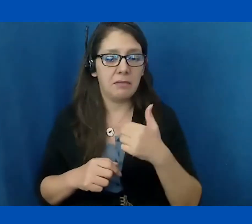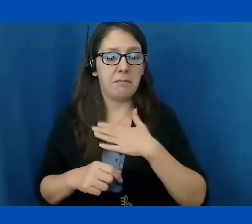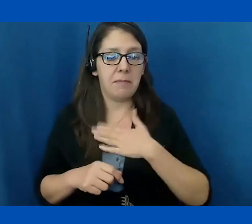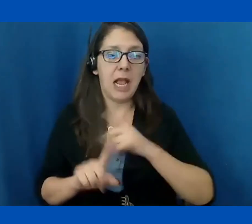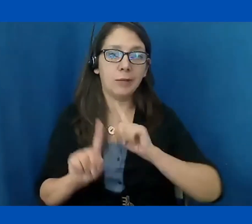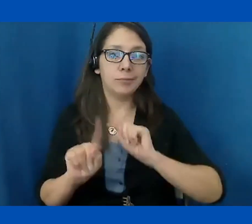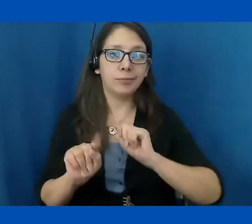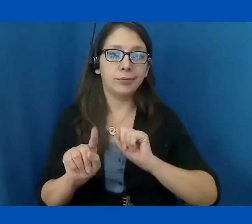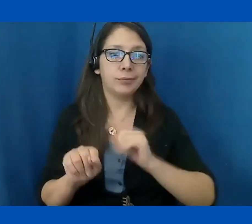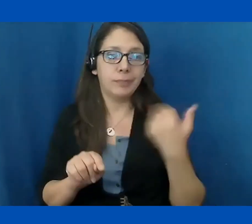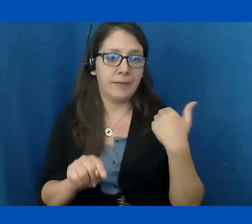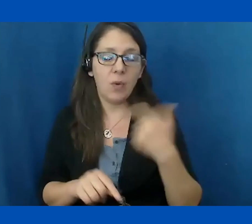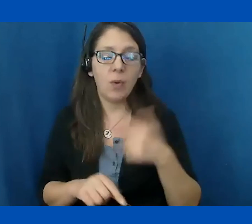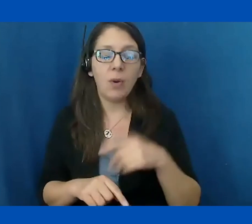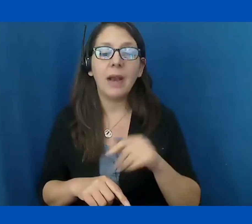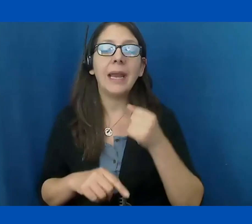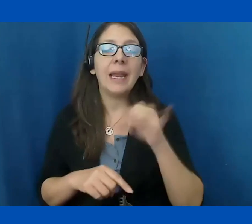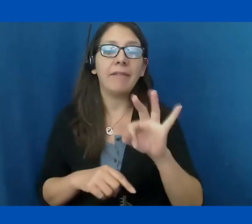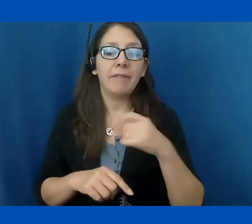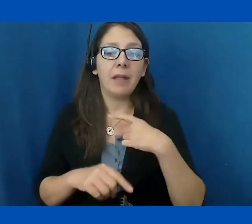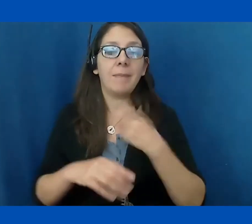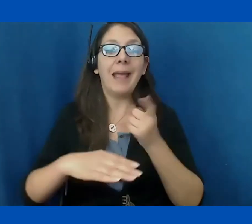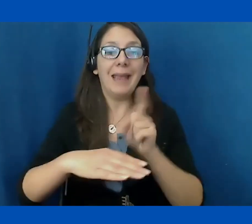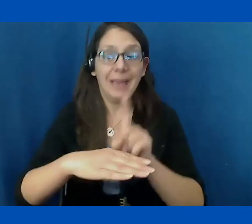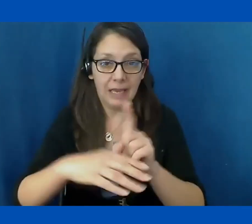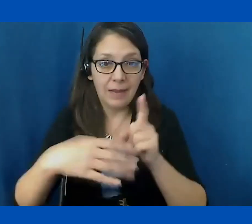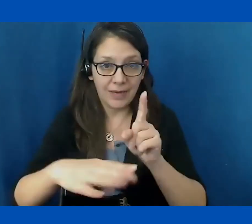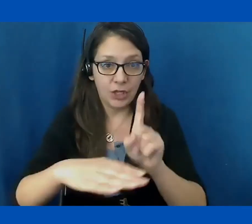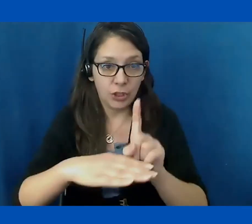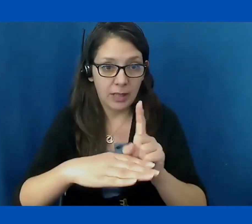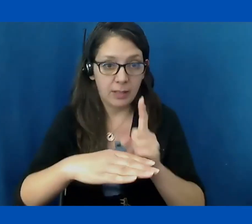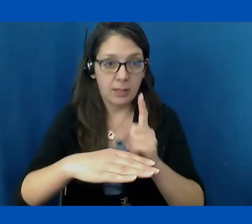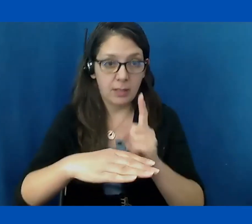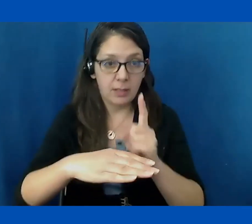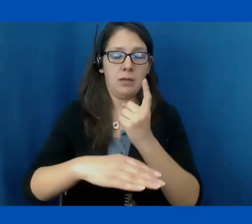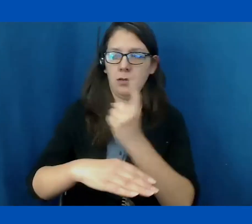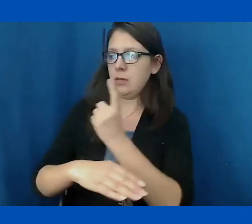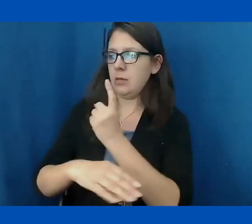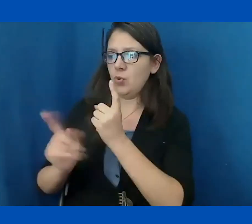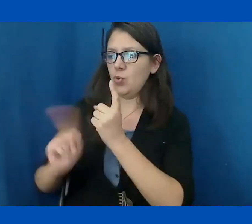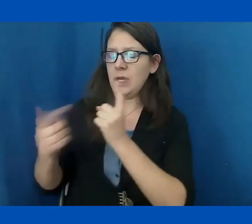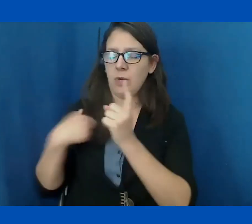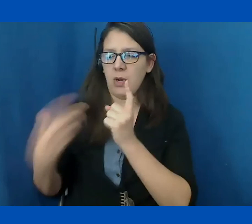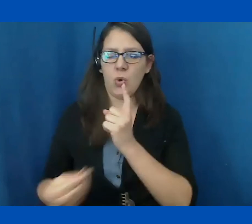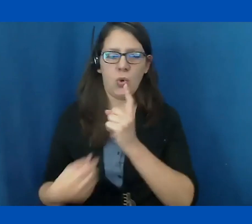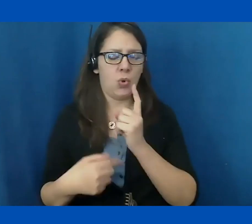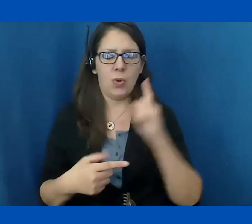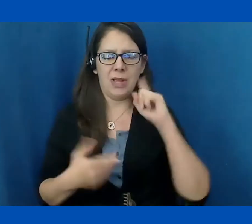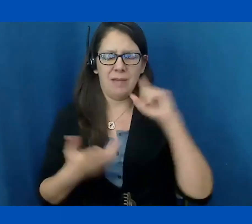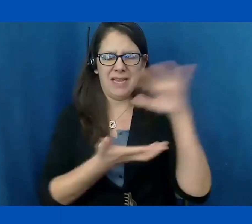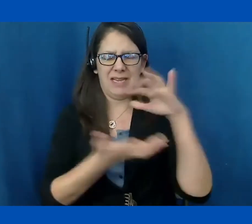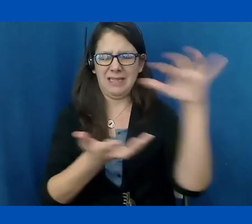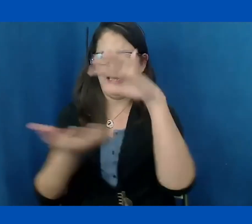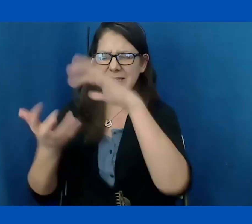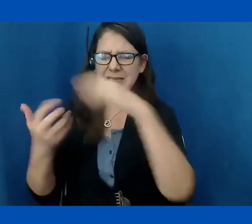leave the counter, if I can't immediately hear which direction to go, and it sounds pretty convoluted, I'll ask the counter